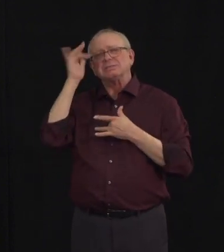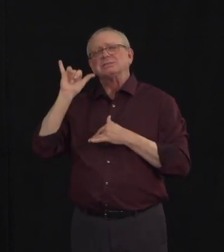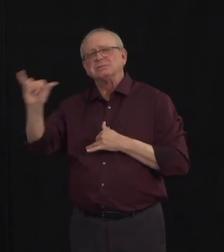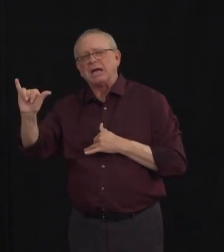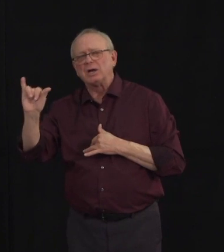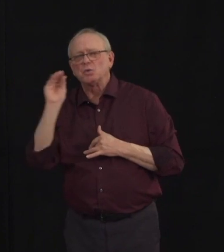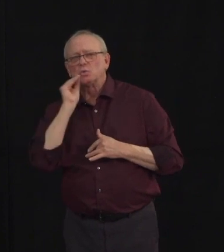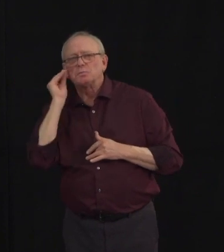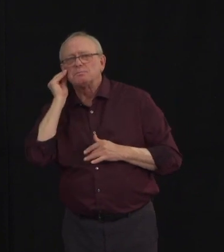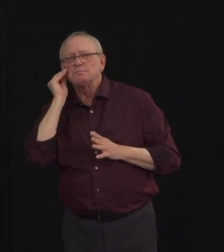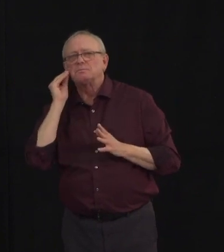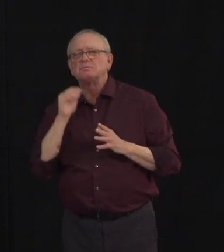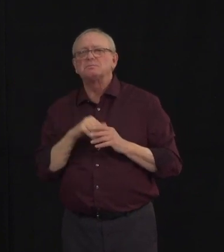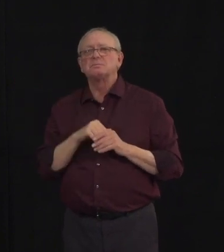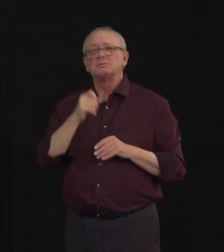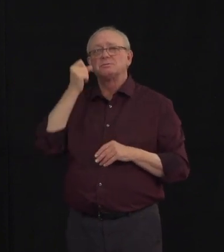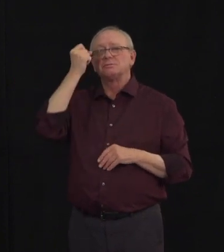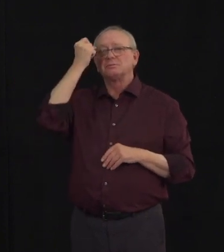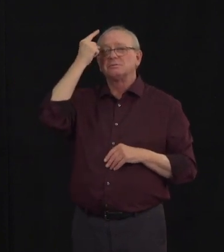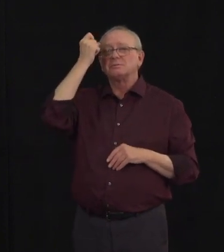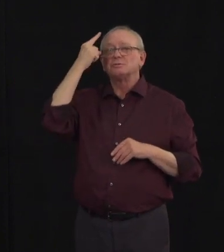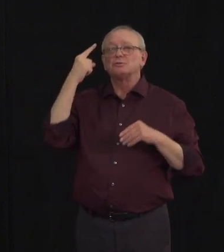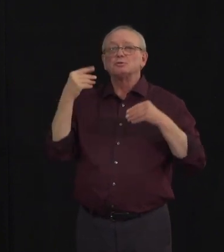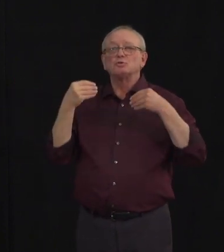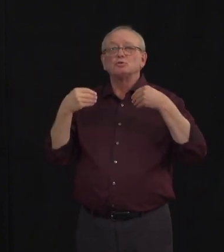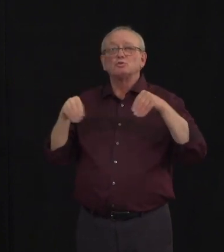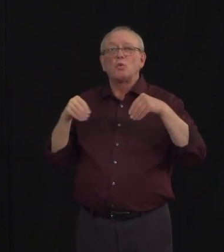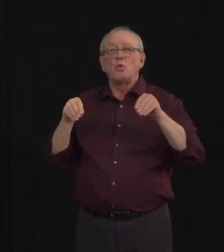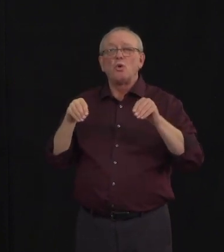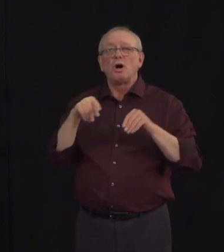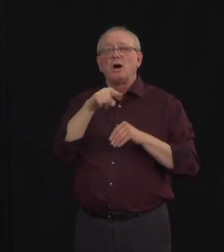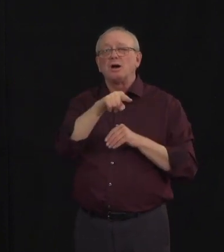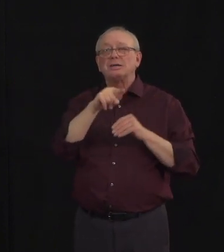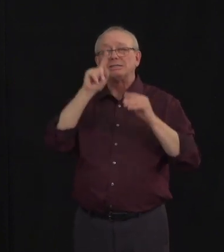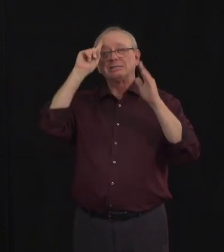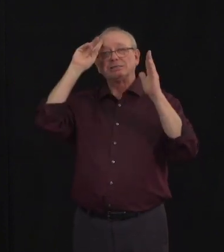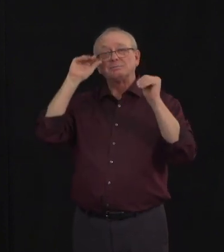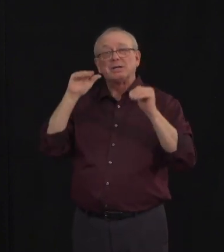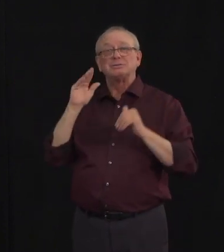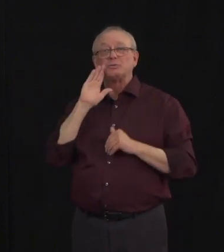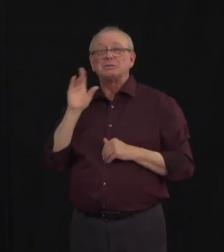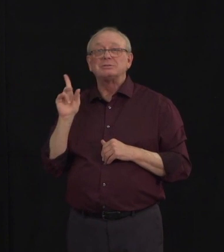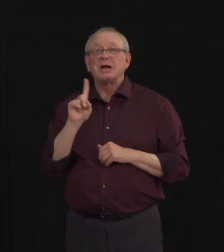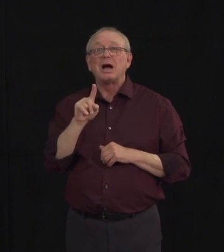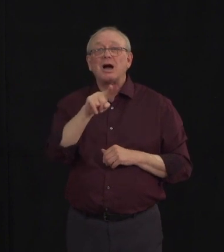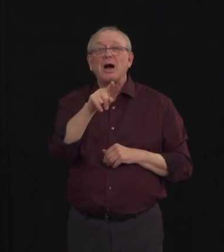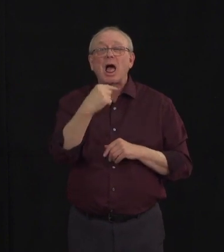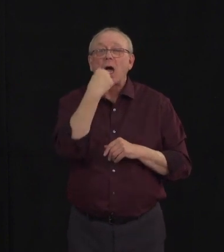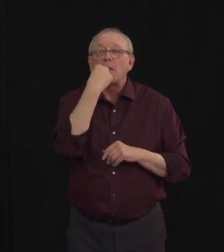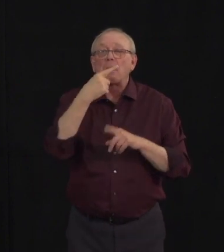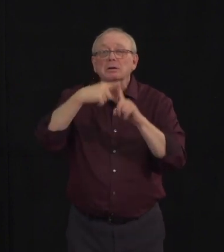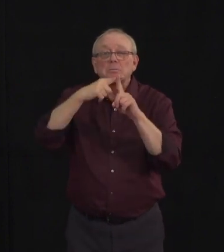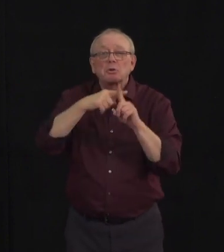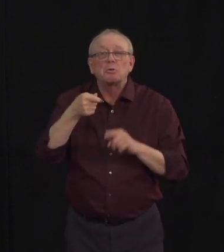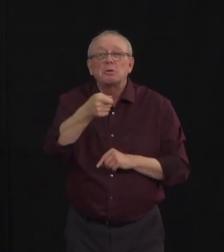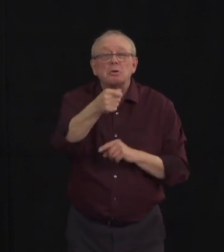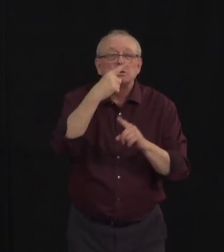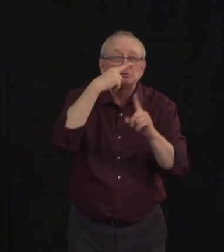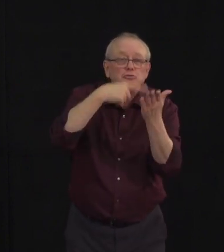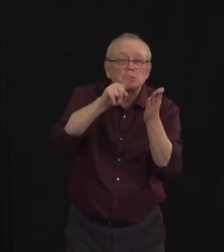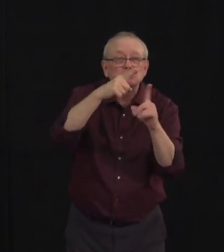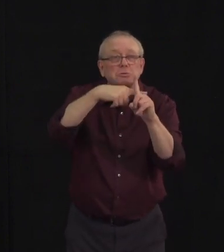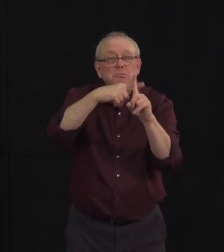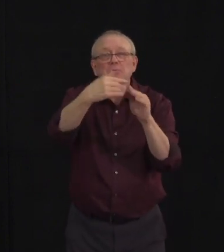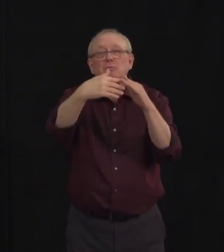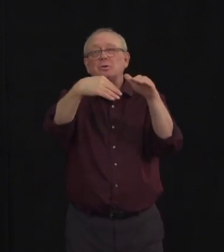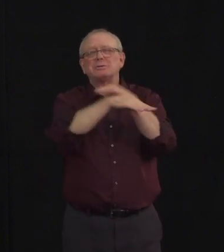that in a retail store there be someone with a thermometer checking temperatures at the door. That is not the expectation. But the expectation is that